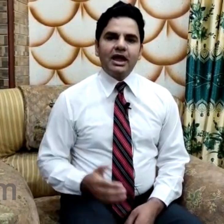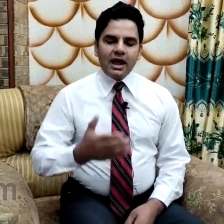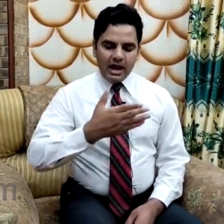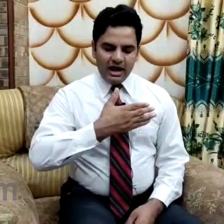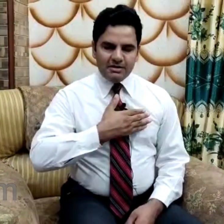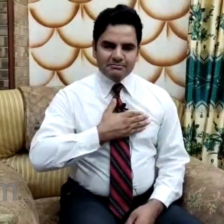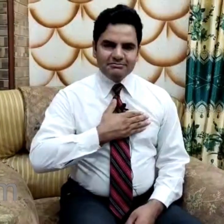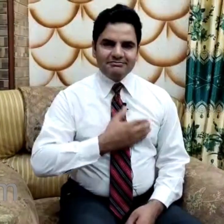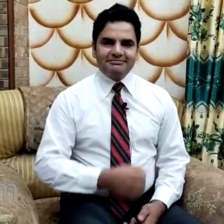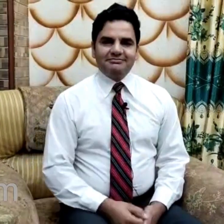am,